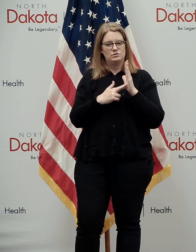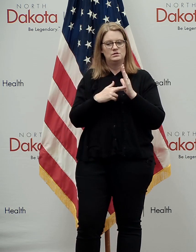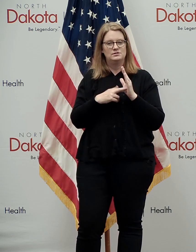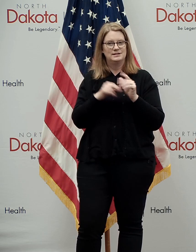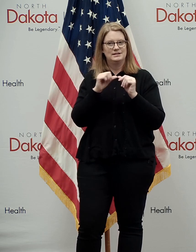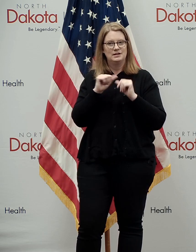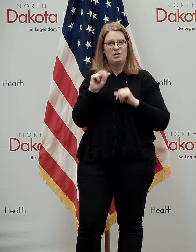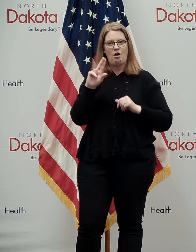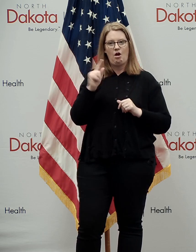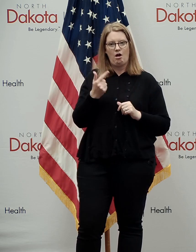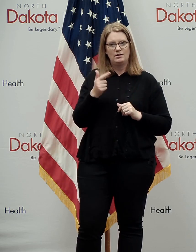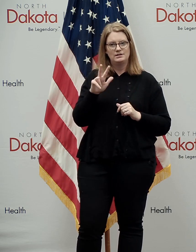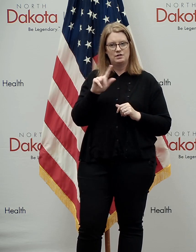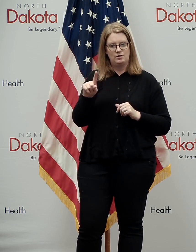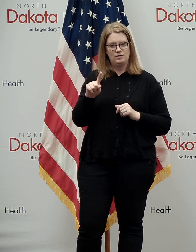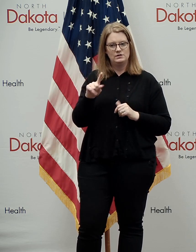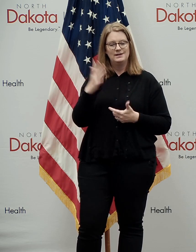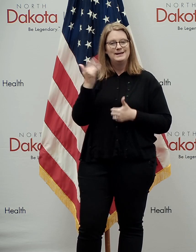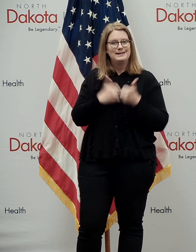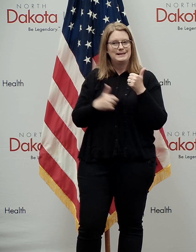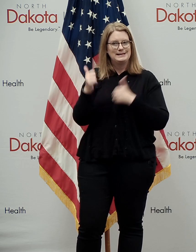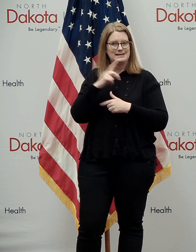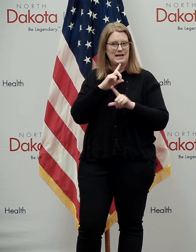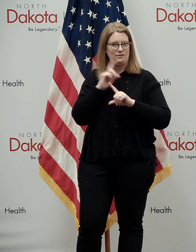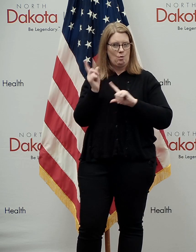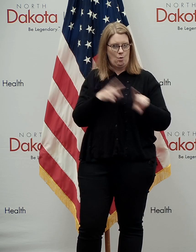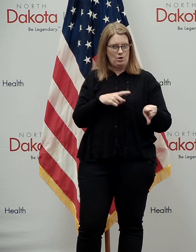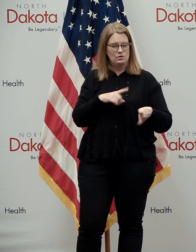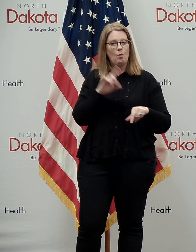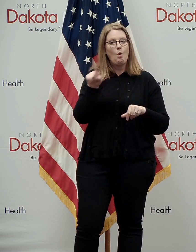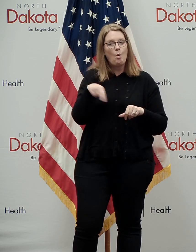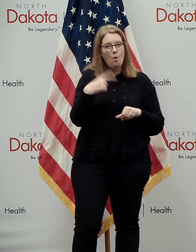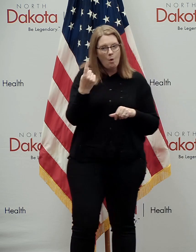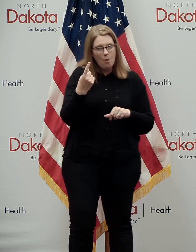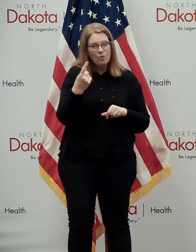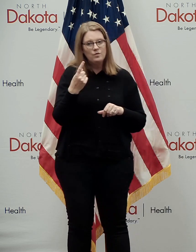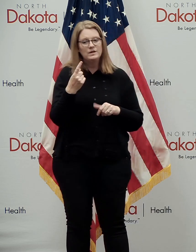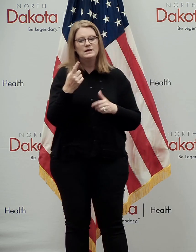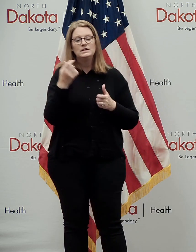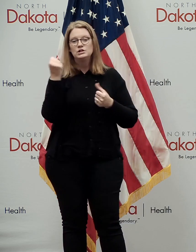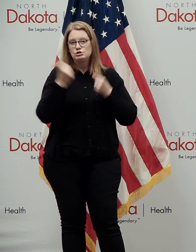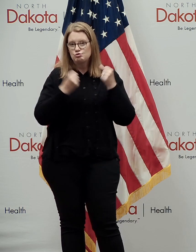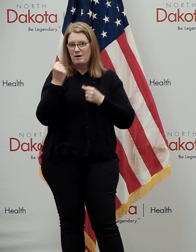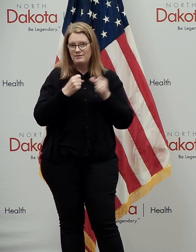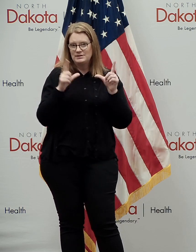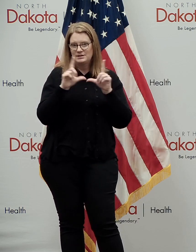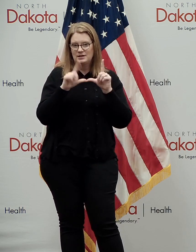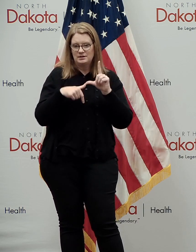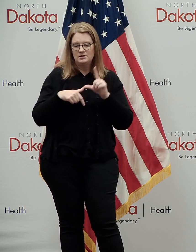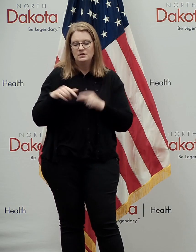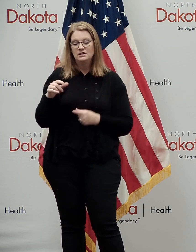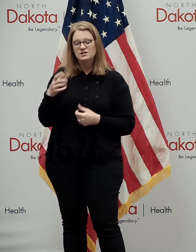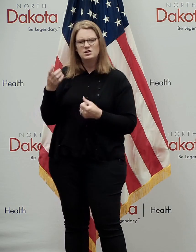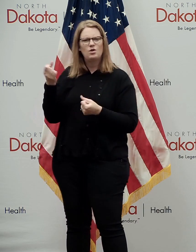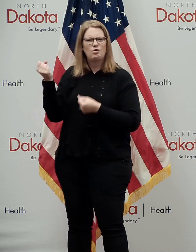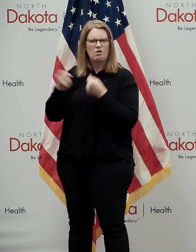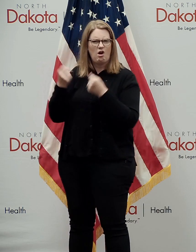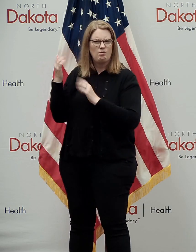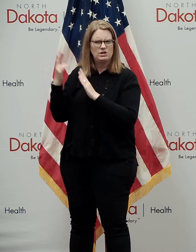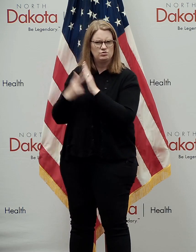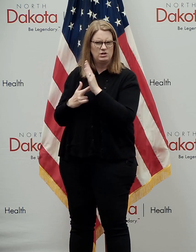remains August 31st. The executive order today only pertains to driver's license renewals. So motor vehicle registrations, again, you can do